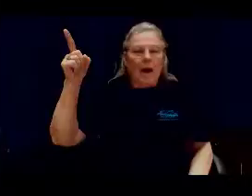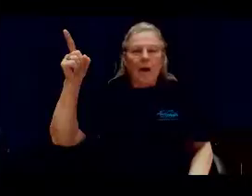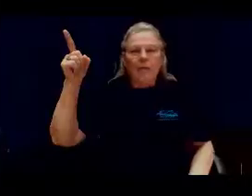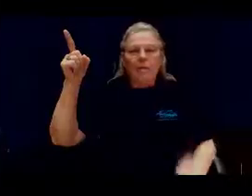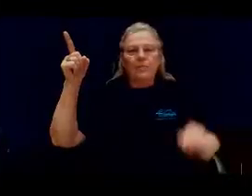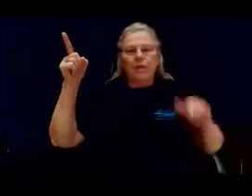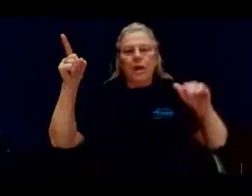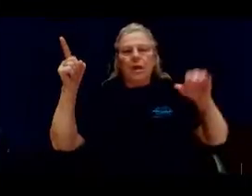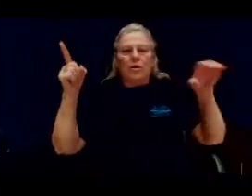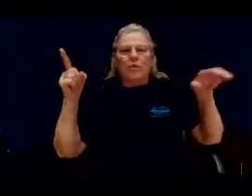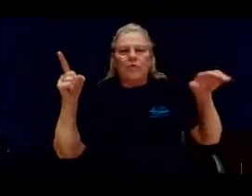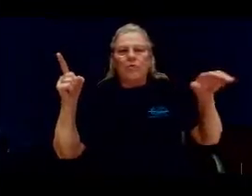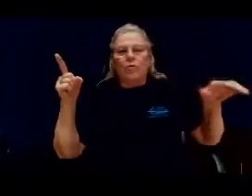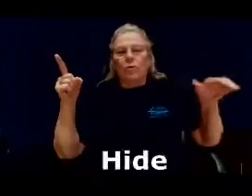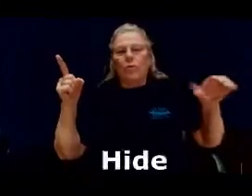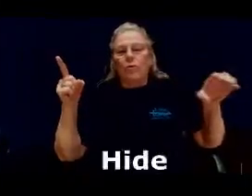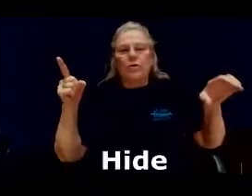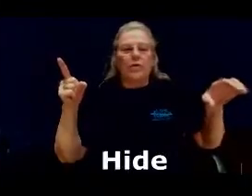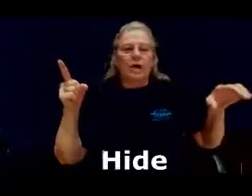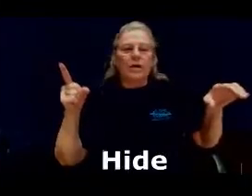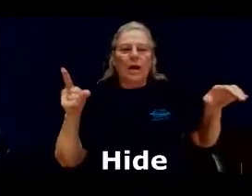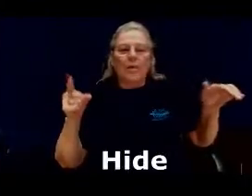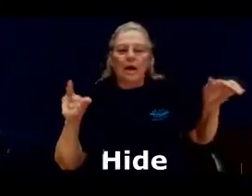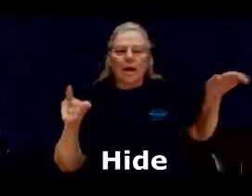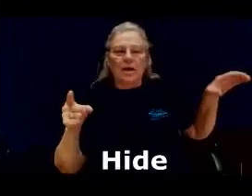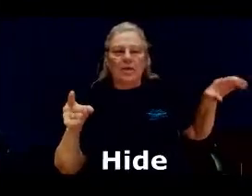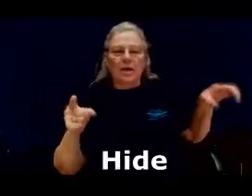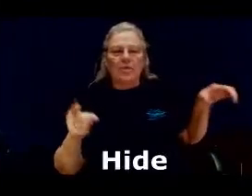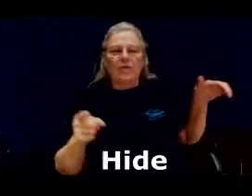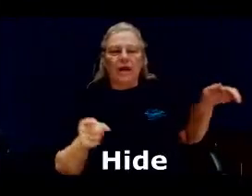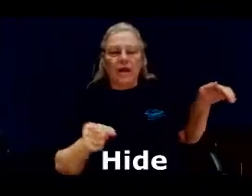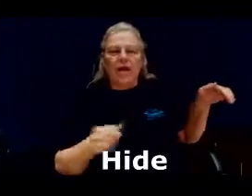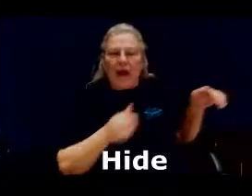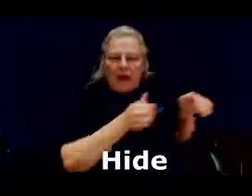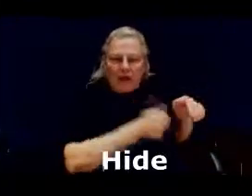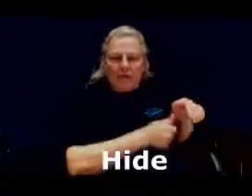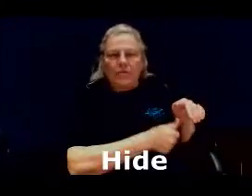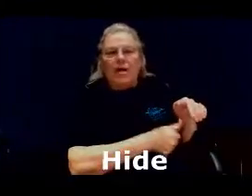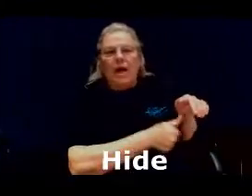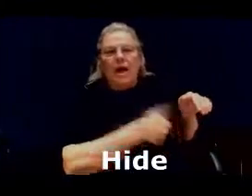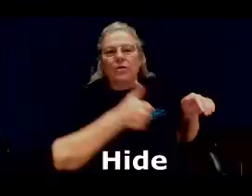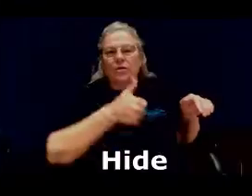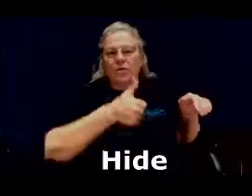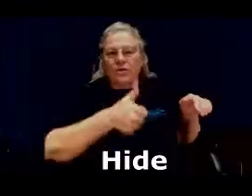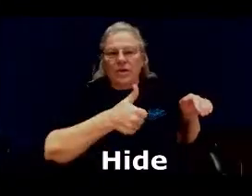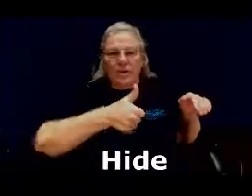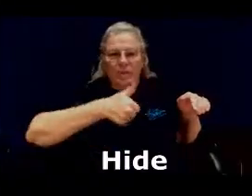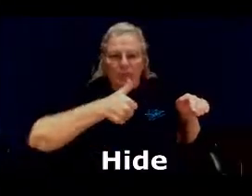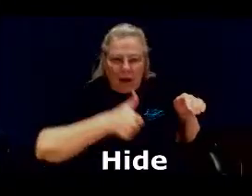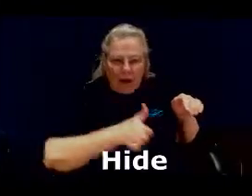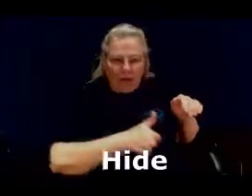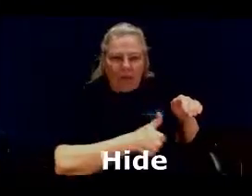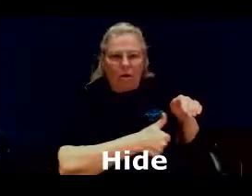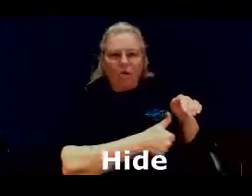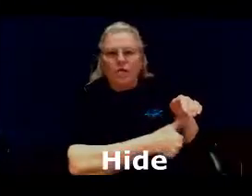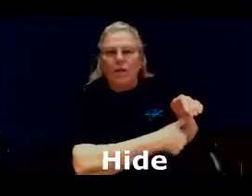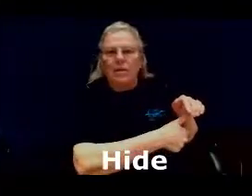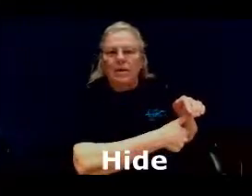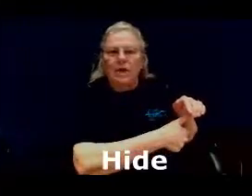Hide, you form with your non-dominant hand kind of like a cave, and your thumb up on your dominant hand